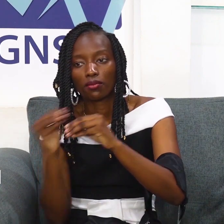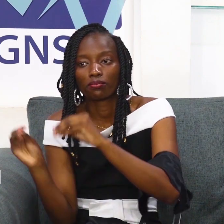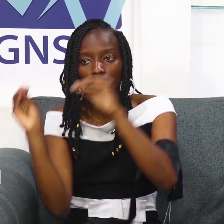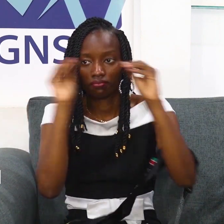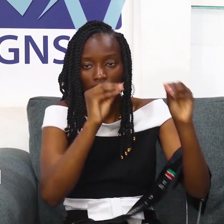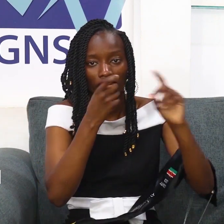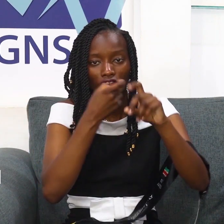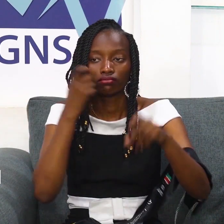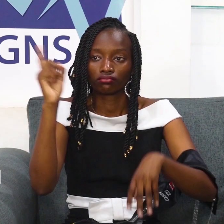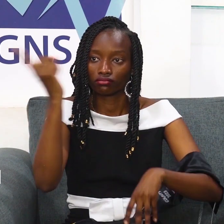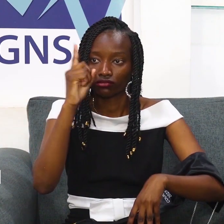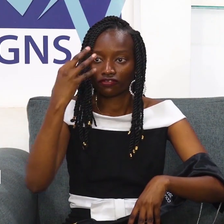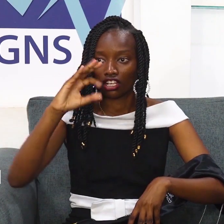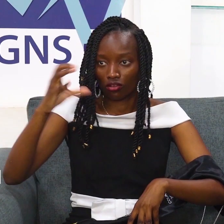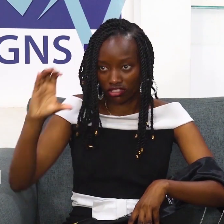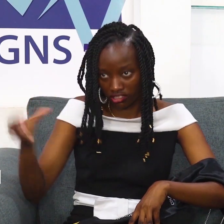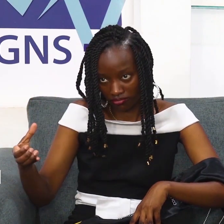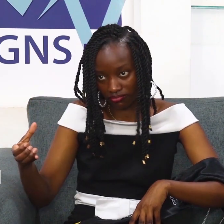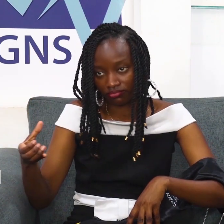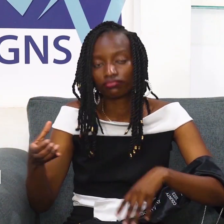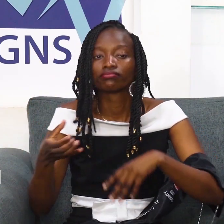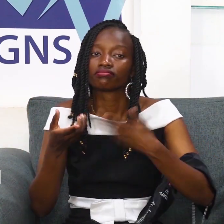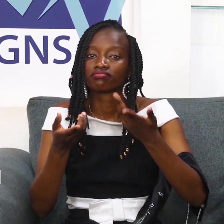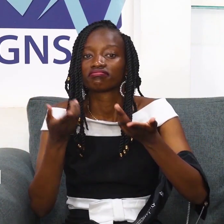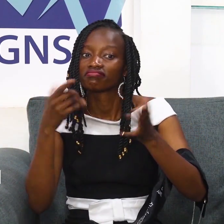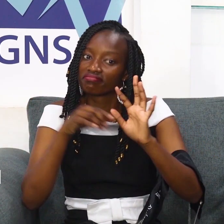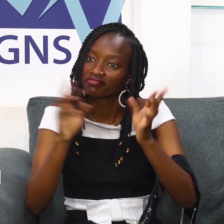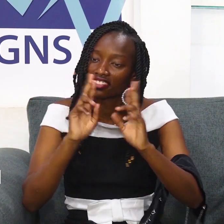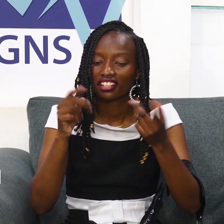advocate for me, but I was really failing a lot of the times, maybe in interviews. And